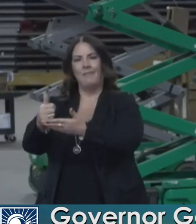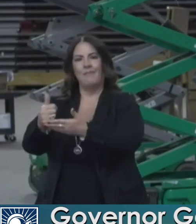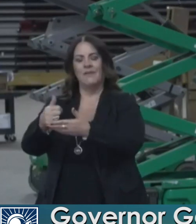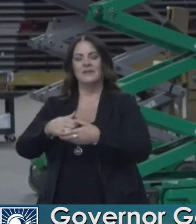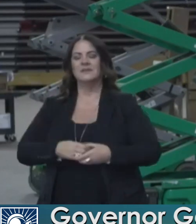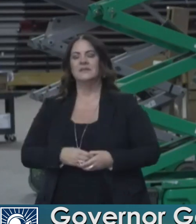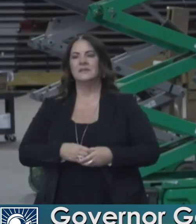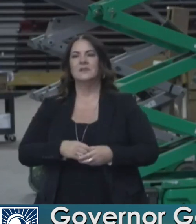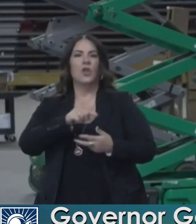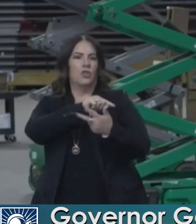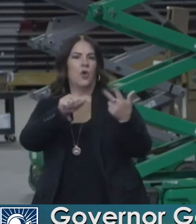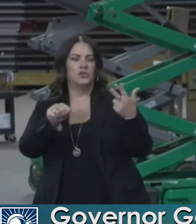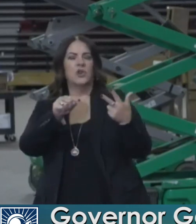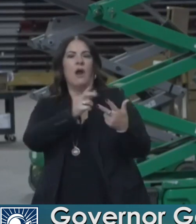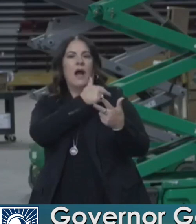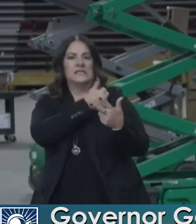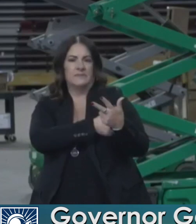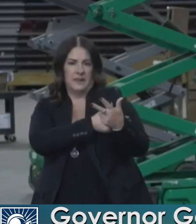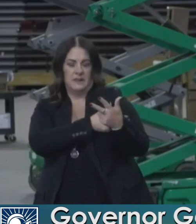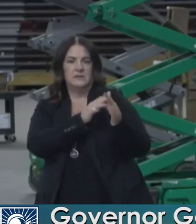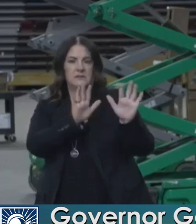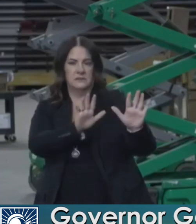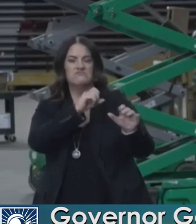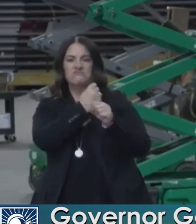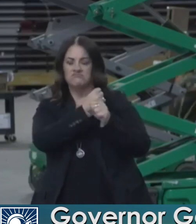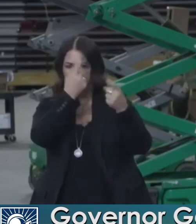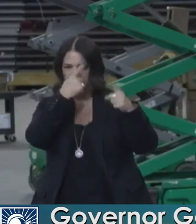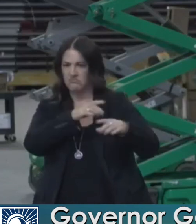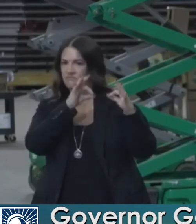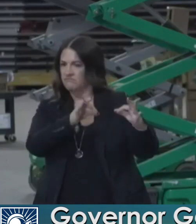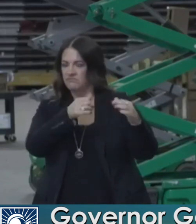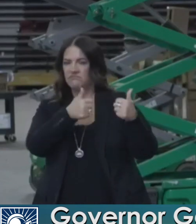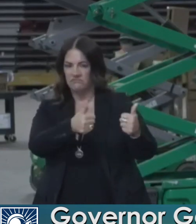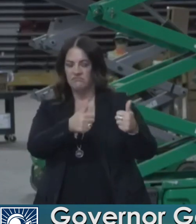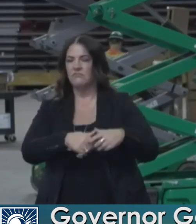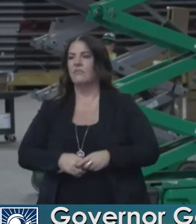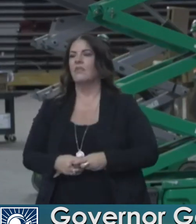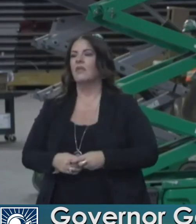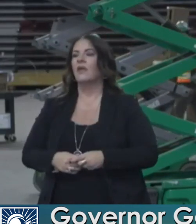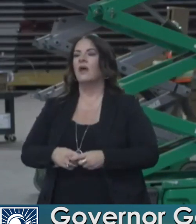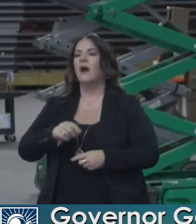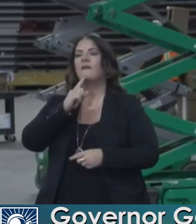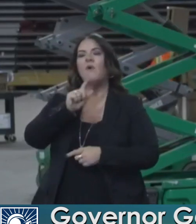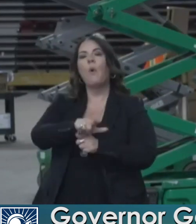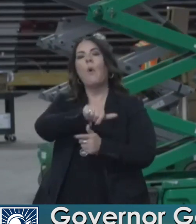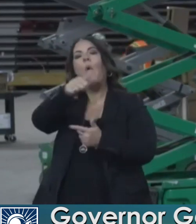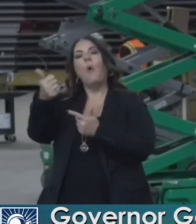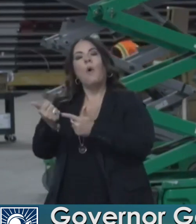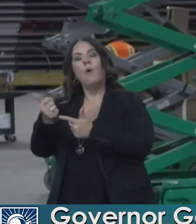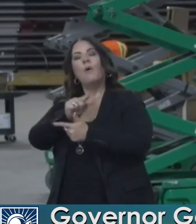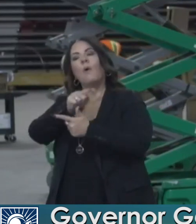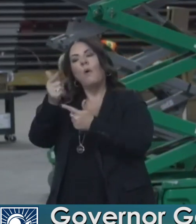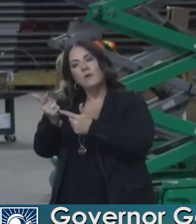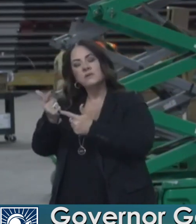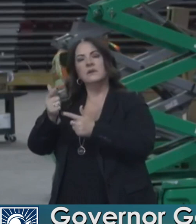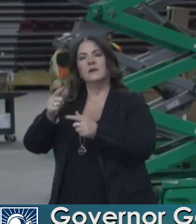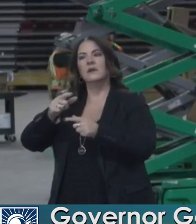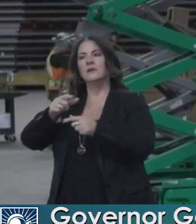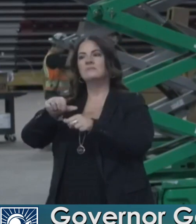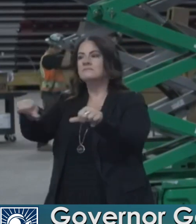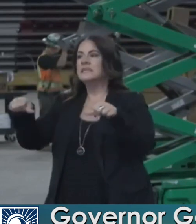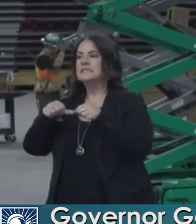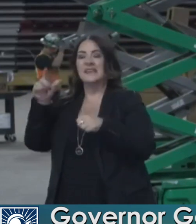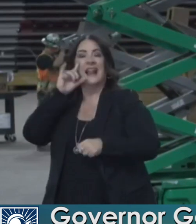side. Those are assets locked in. On the alternative care site side of things, not only, again, this arena, but